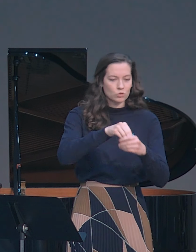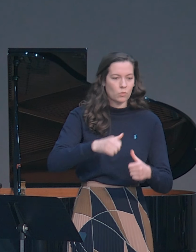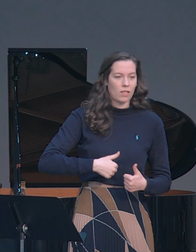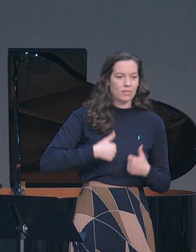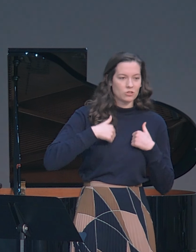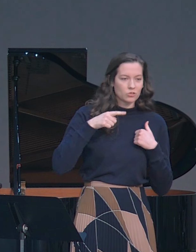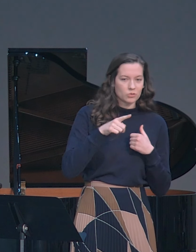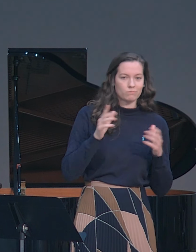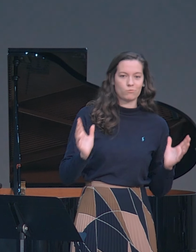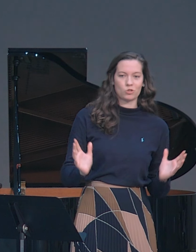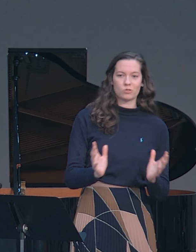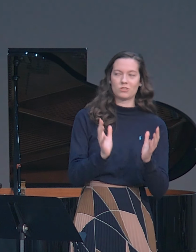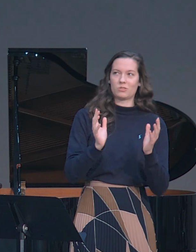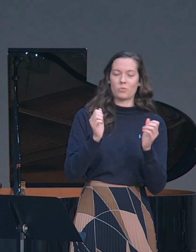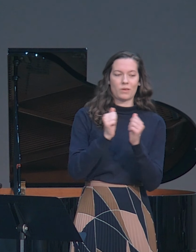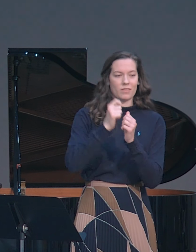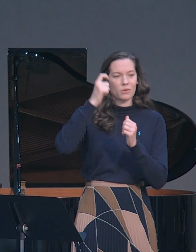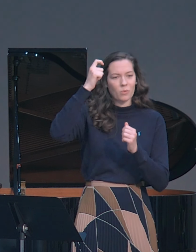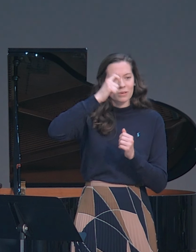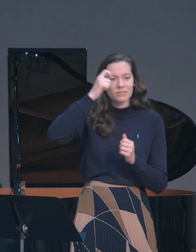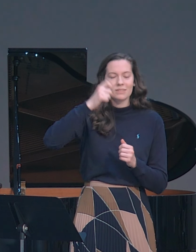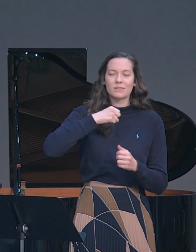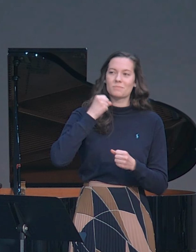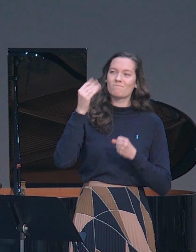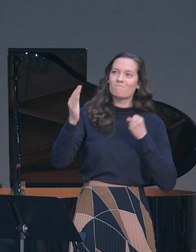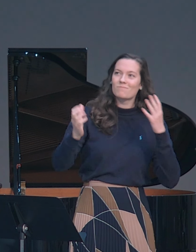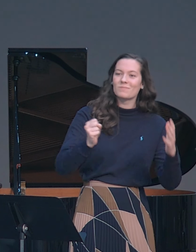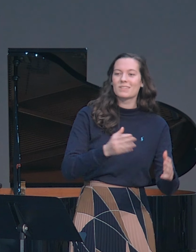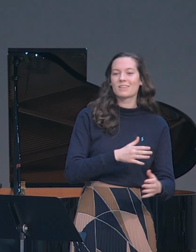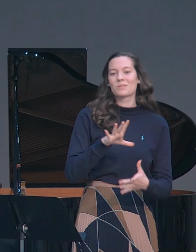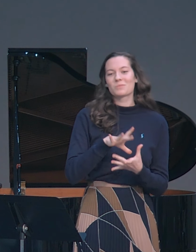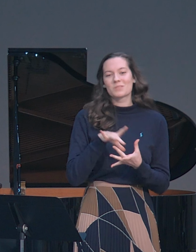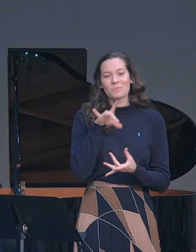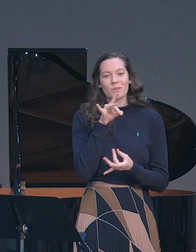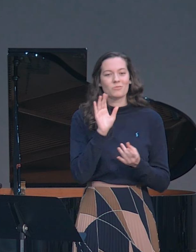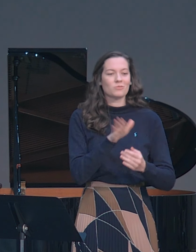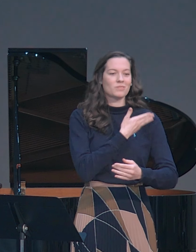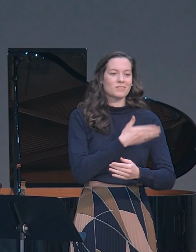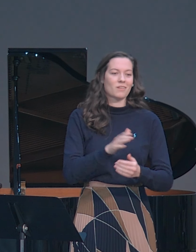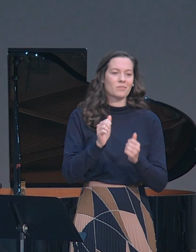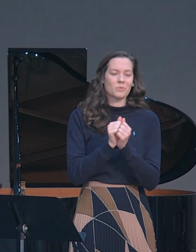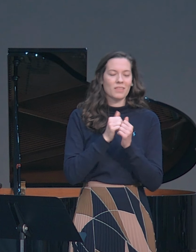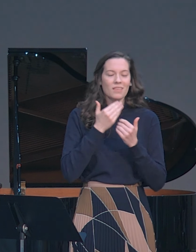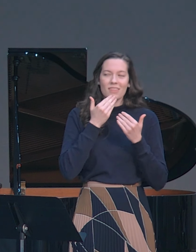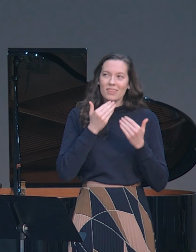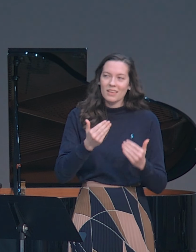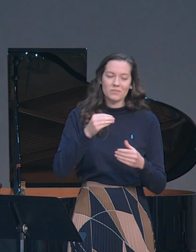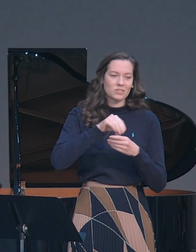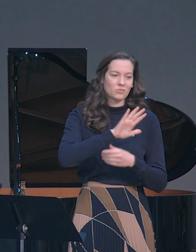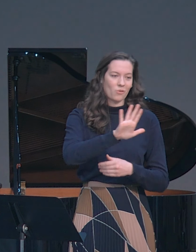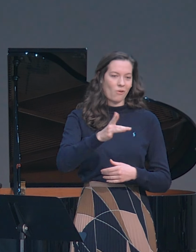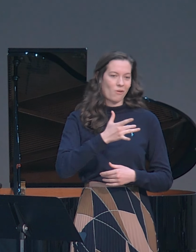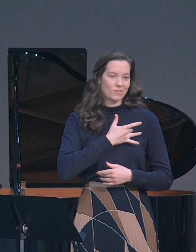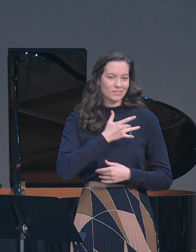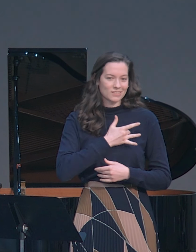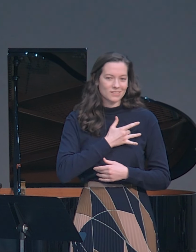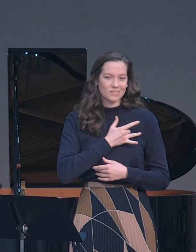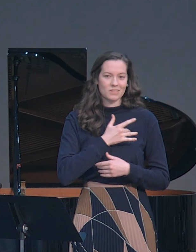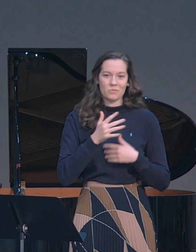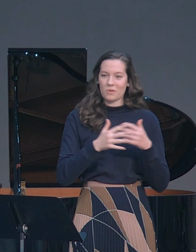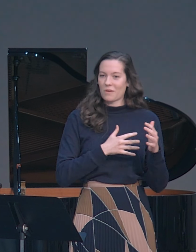all wisdom, singing psalms and hymns and spiritual songs with thankfulness in your hearts to God. And whatever you do